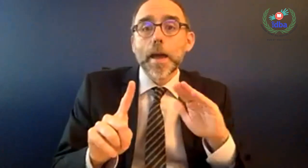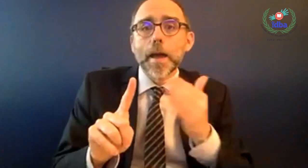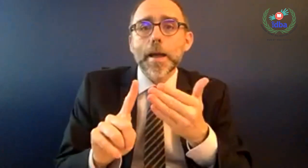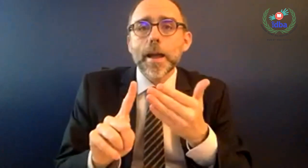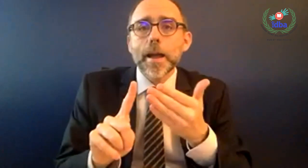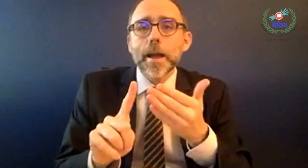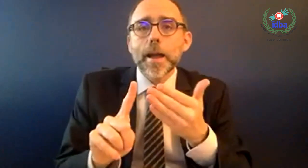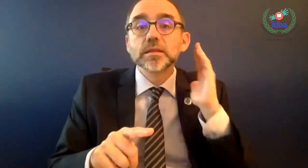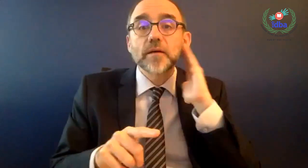Third,